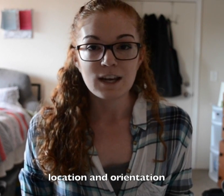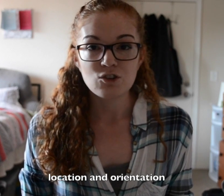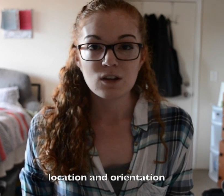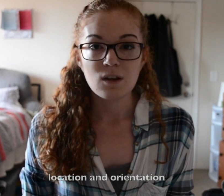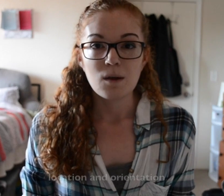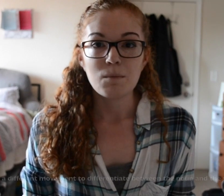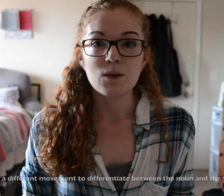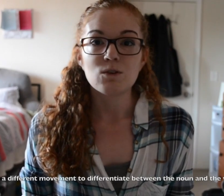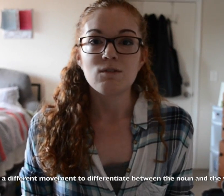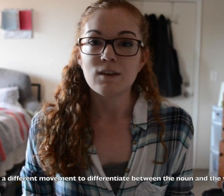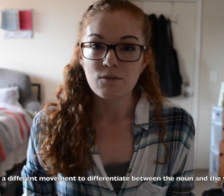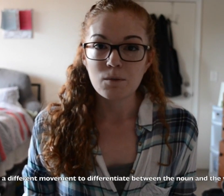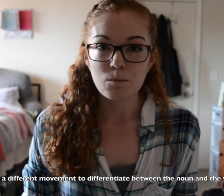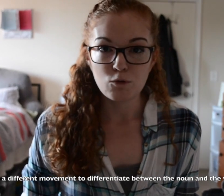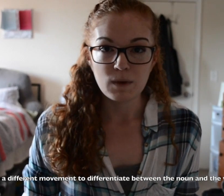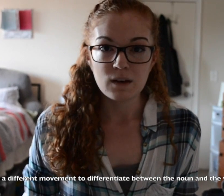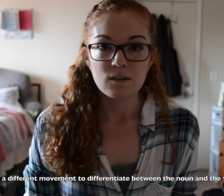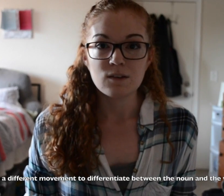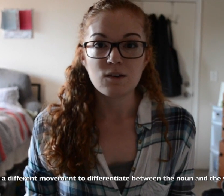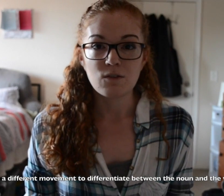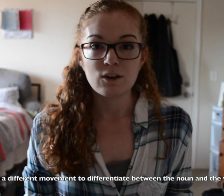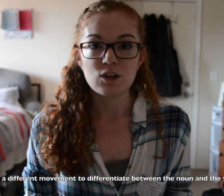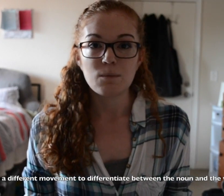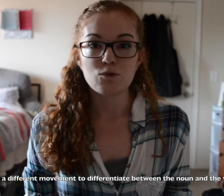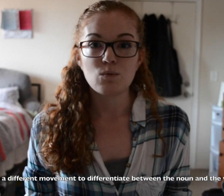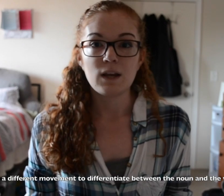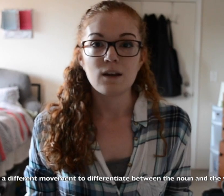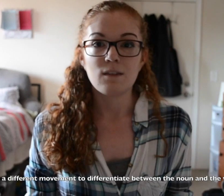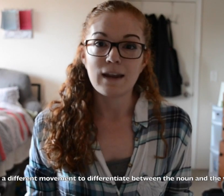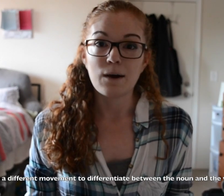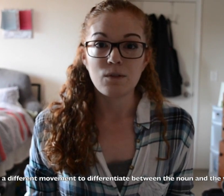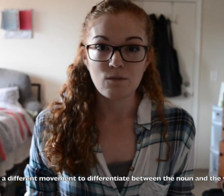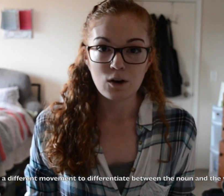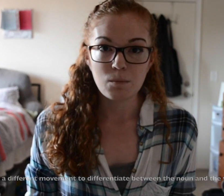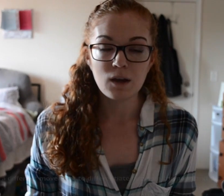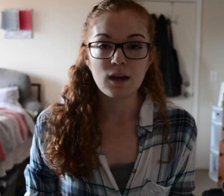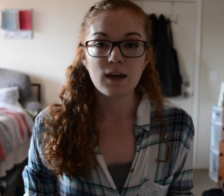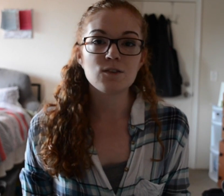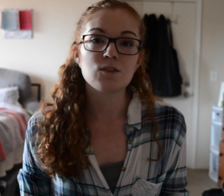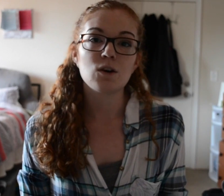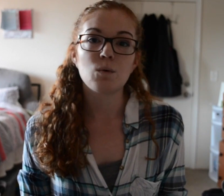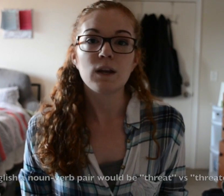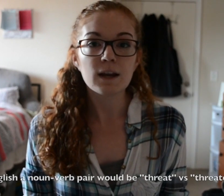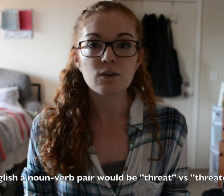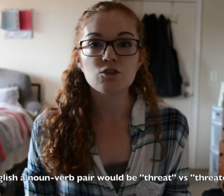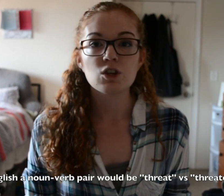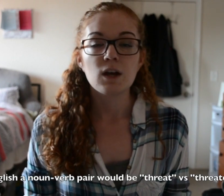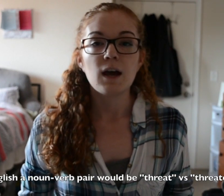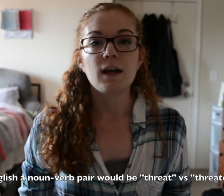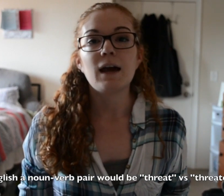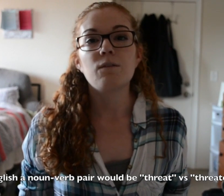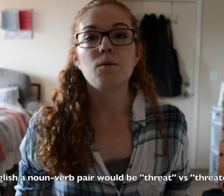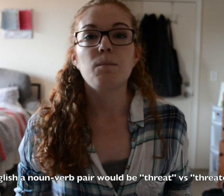orientation, but use a different movement to differentiate between the noun and the verb. And so in English, a noun-verb pair